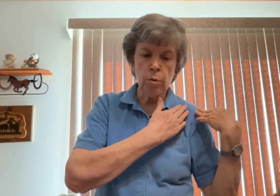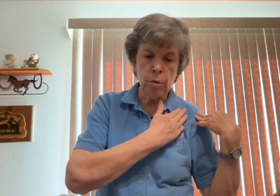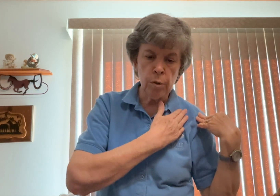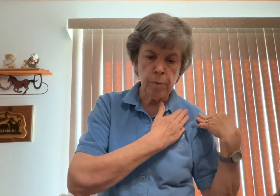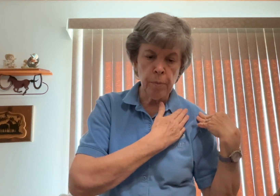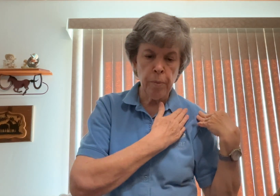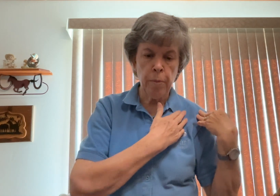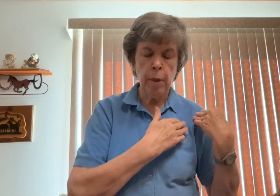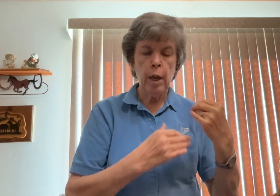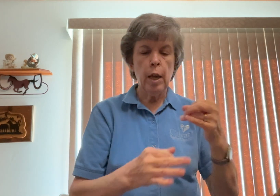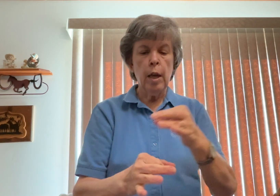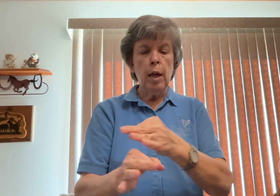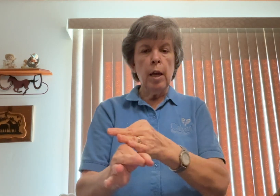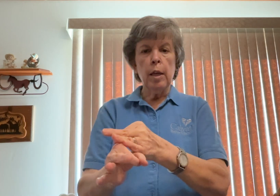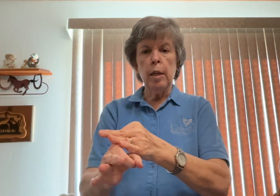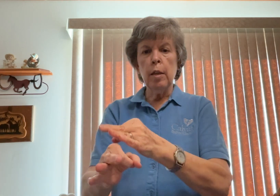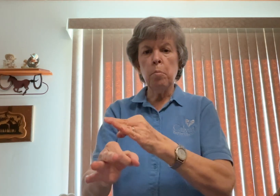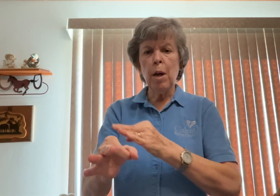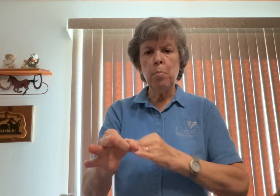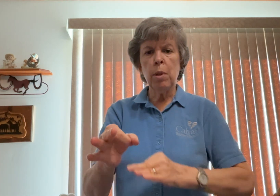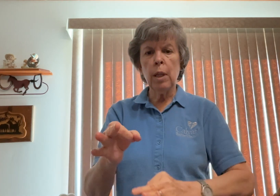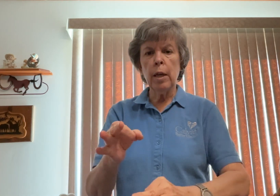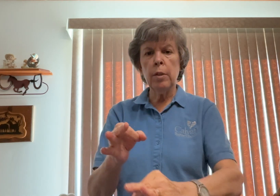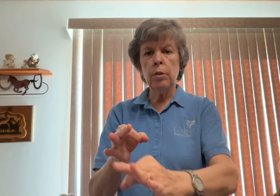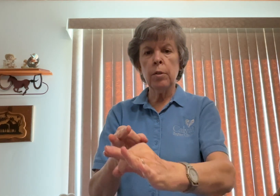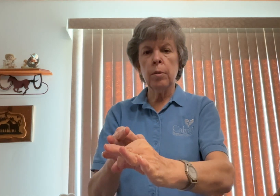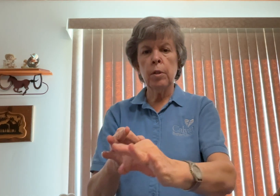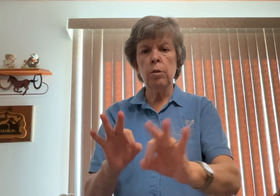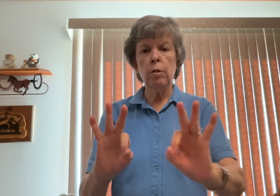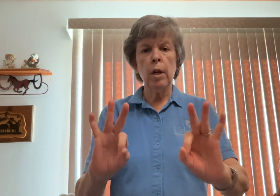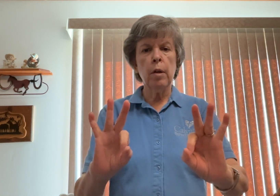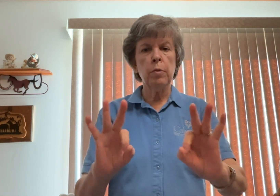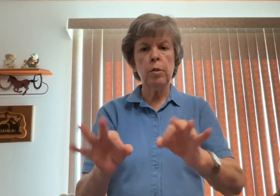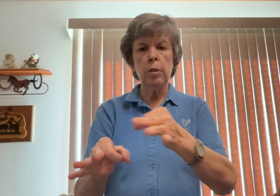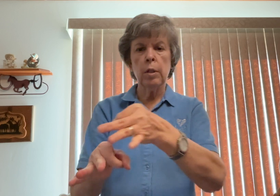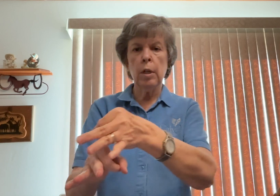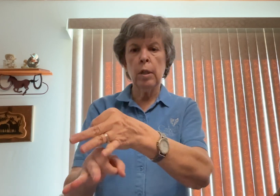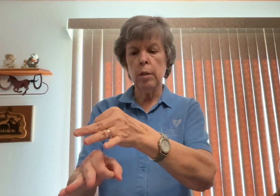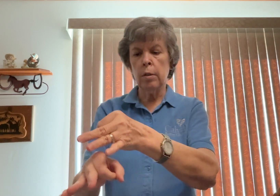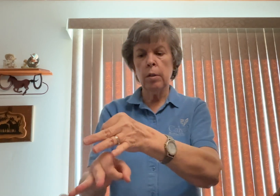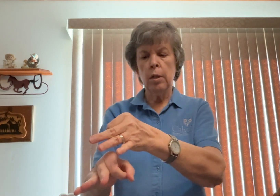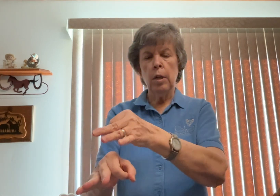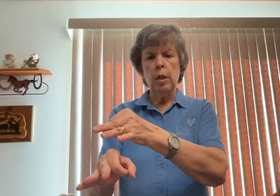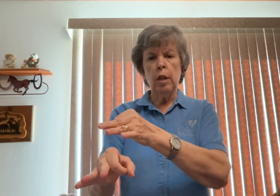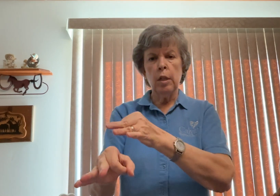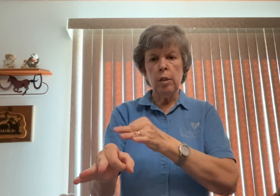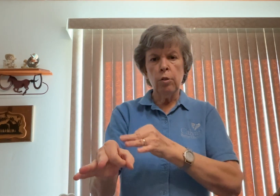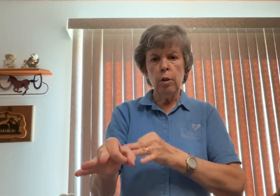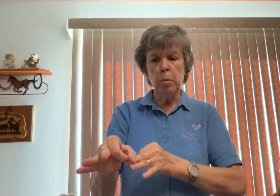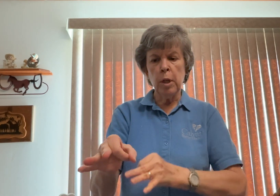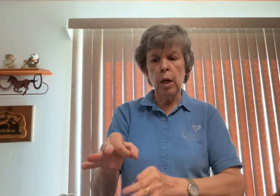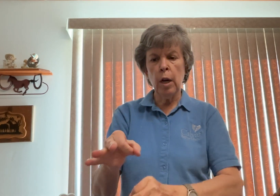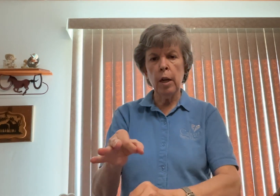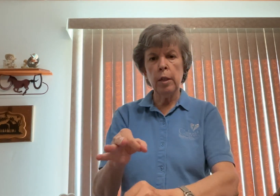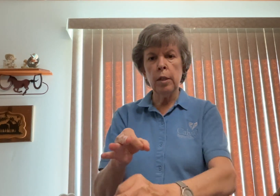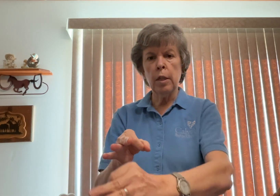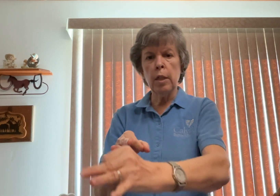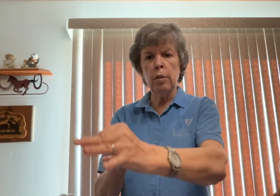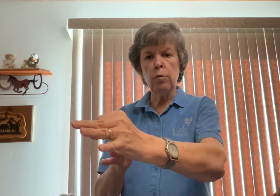shoulders. In my place, these are F's, and you go behind and then in front